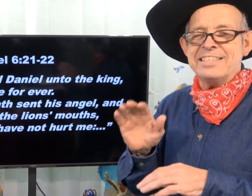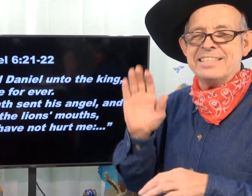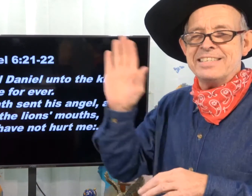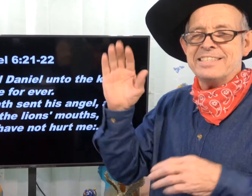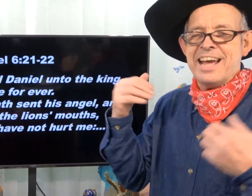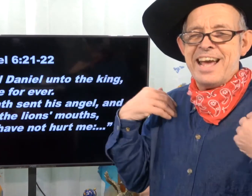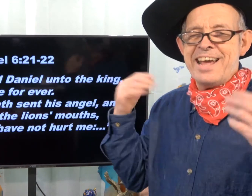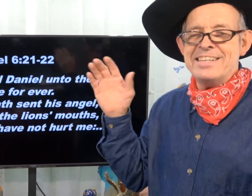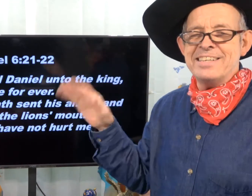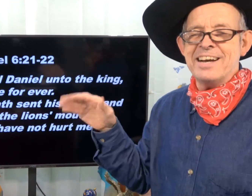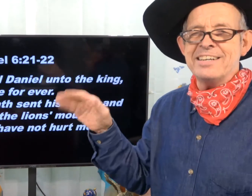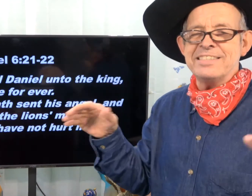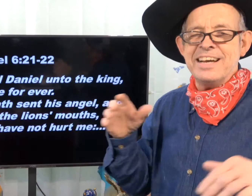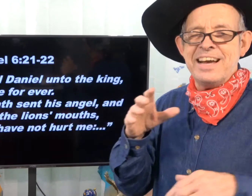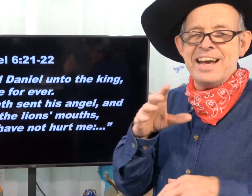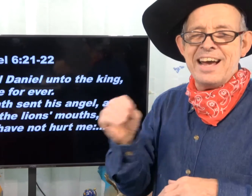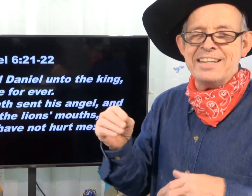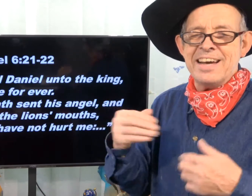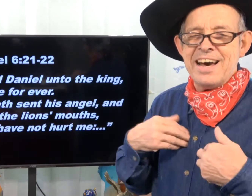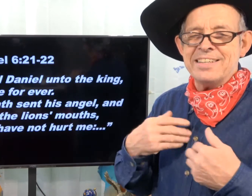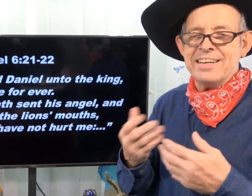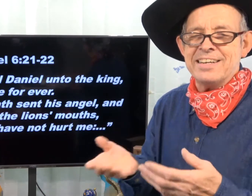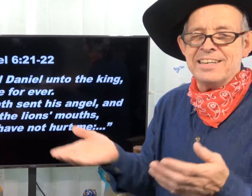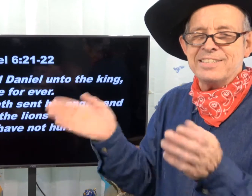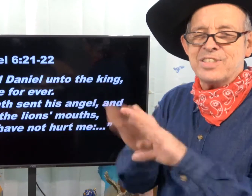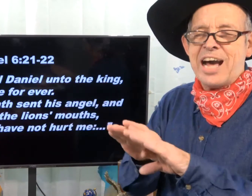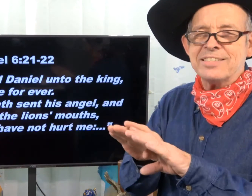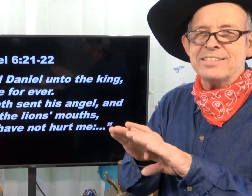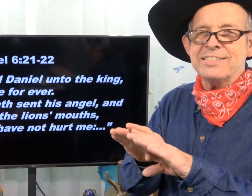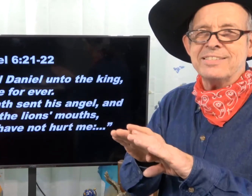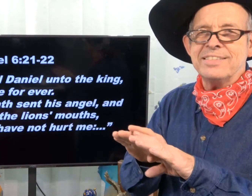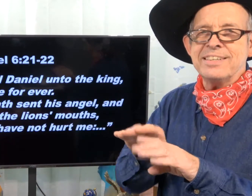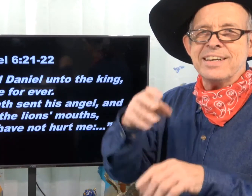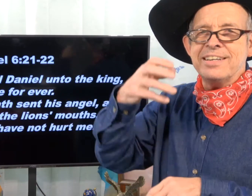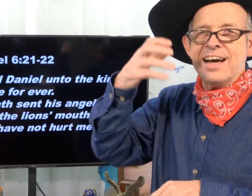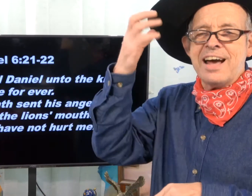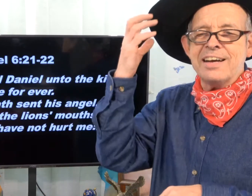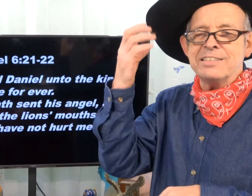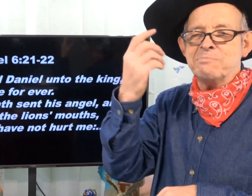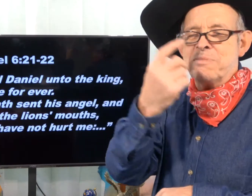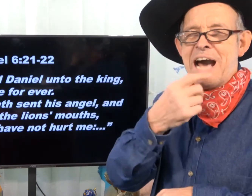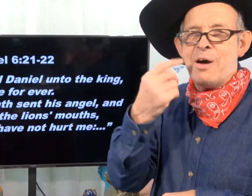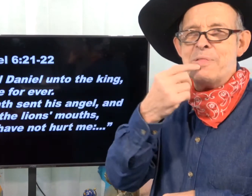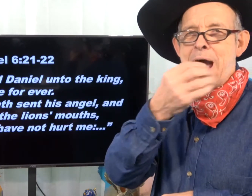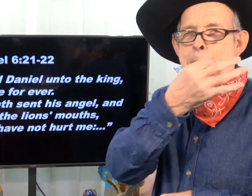his angel and had shut the lion's mouth